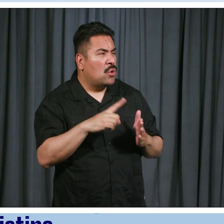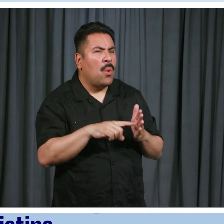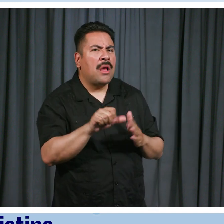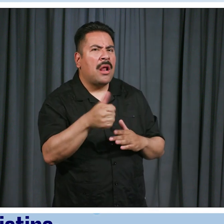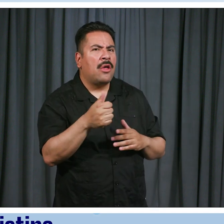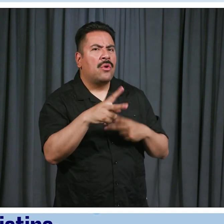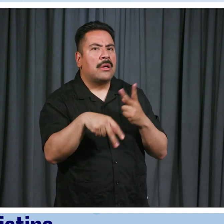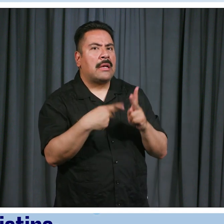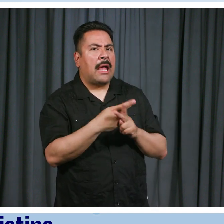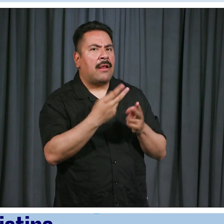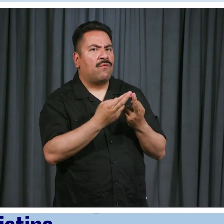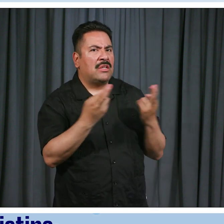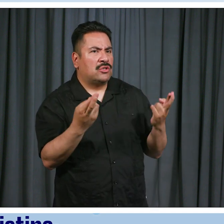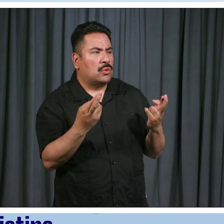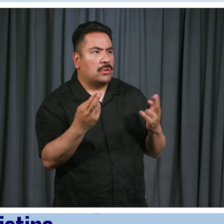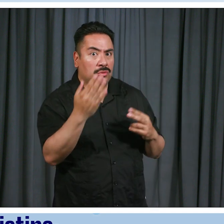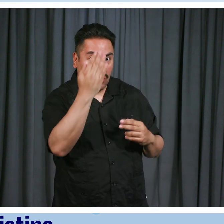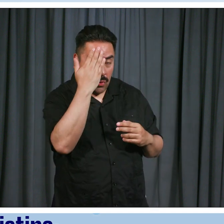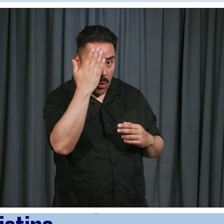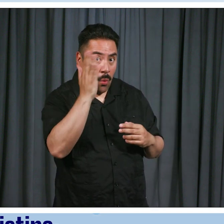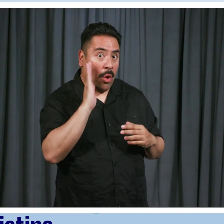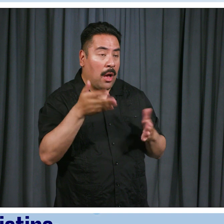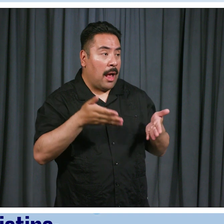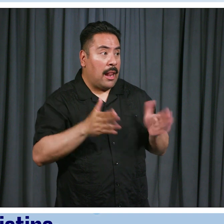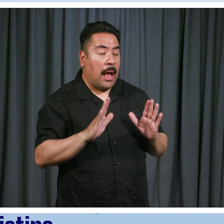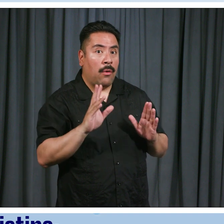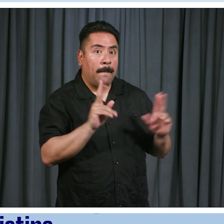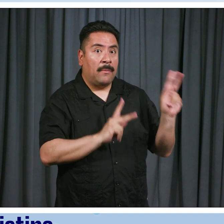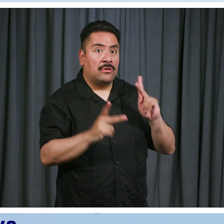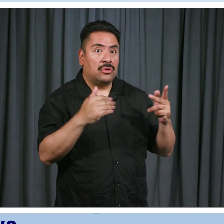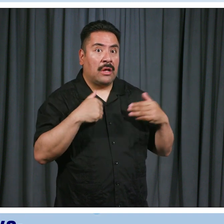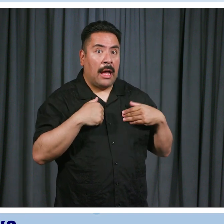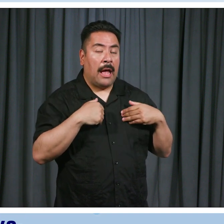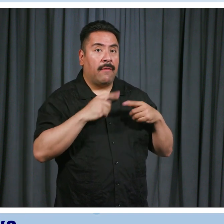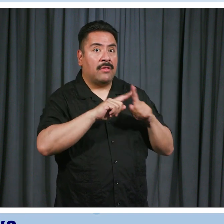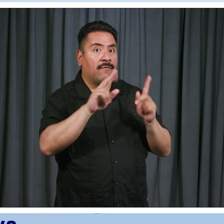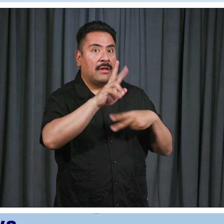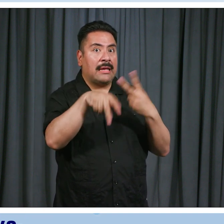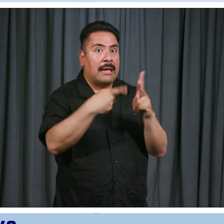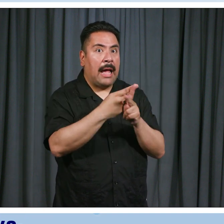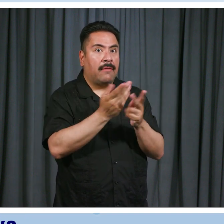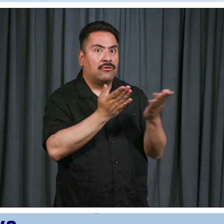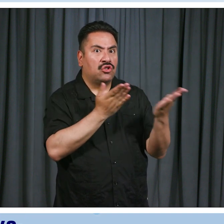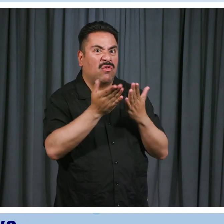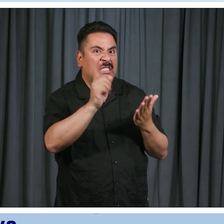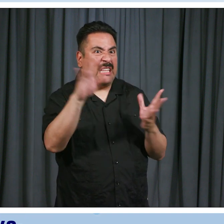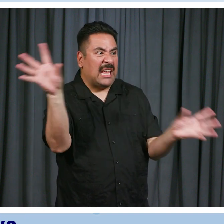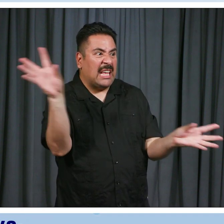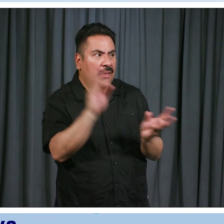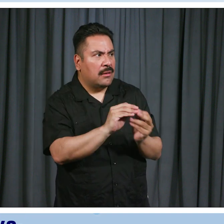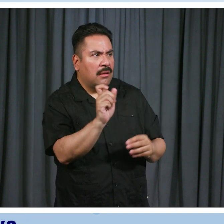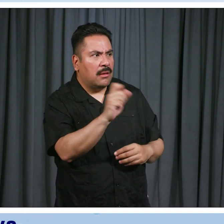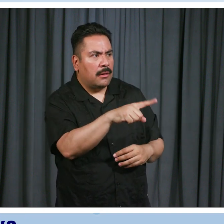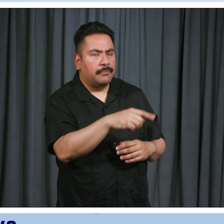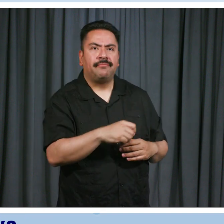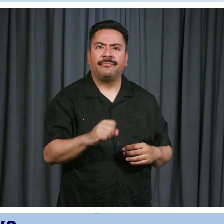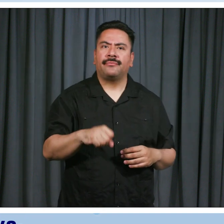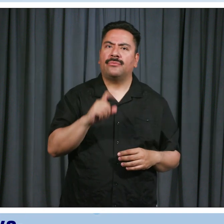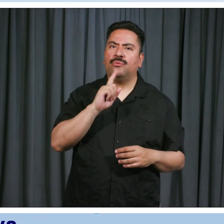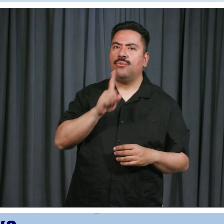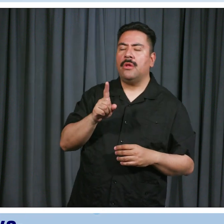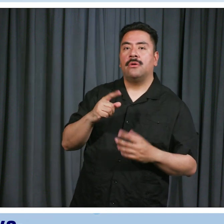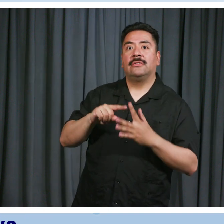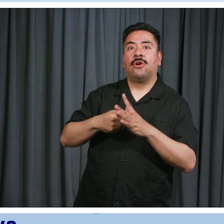of resources would, allow someone to have wraparound services? Certainly. So it kind of starts with like